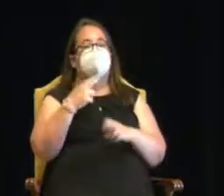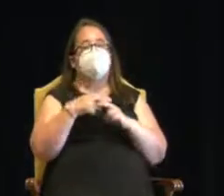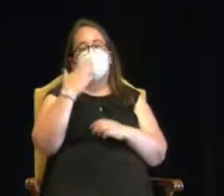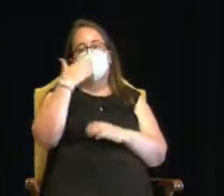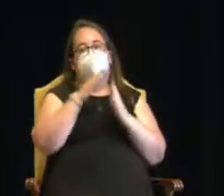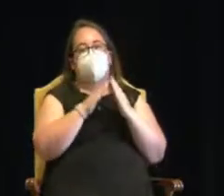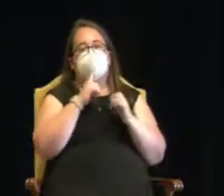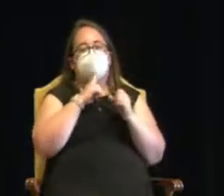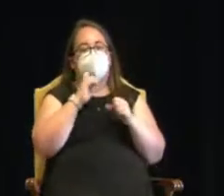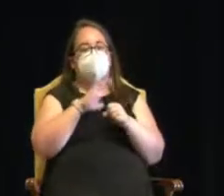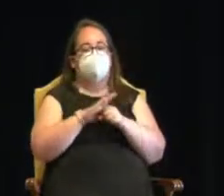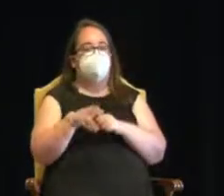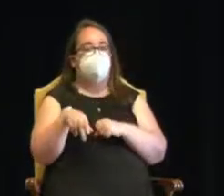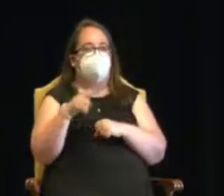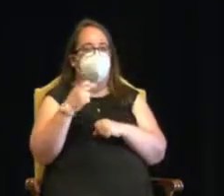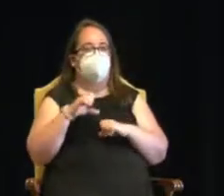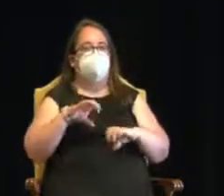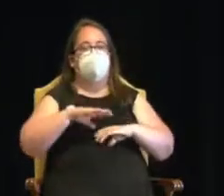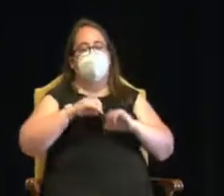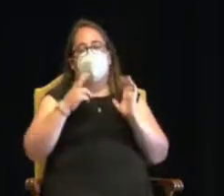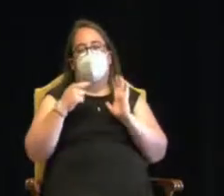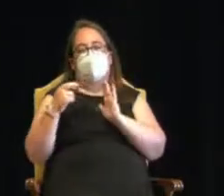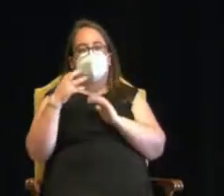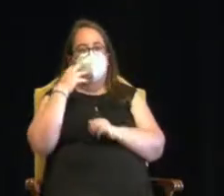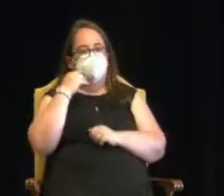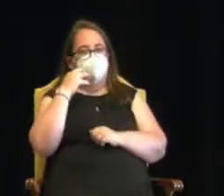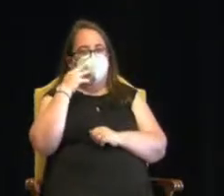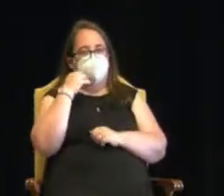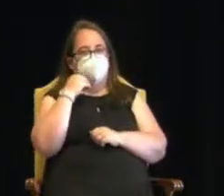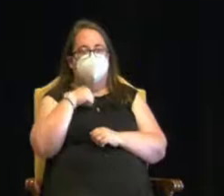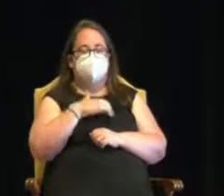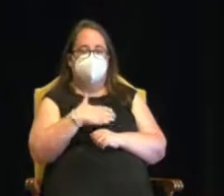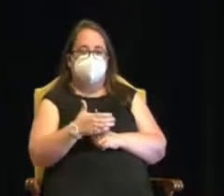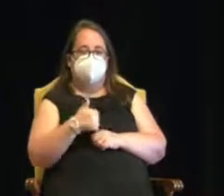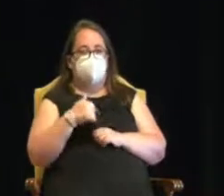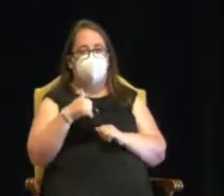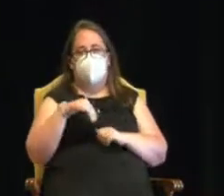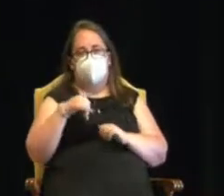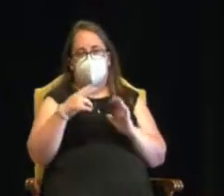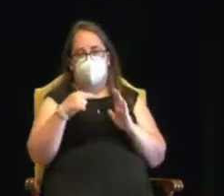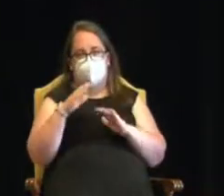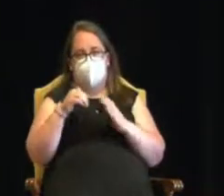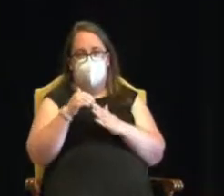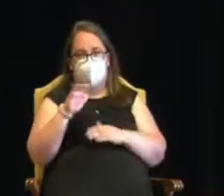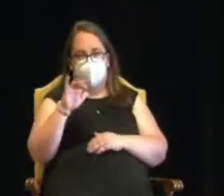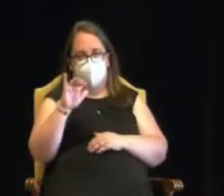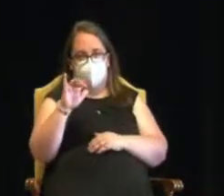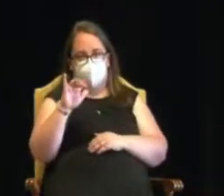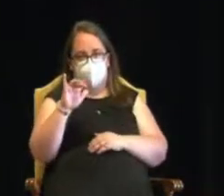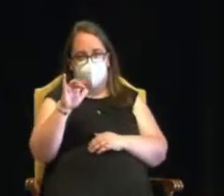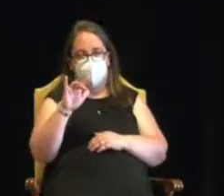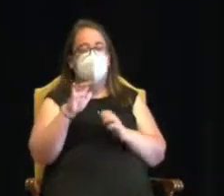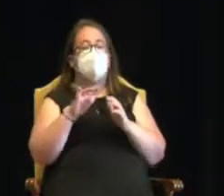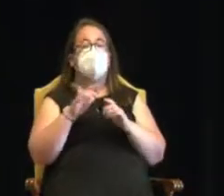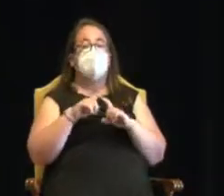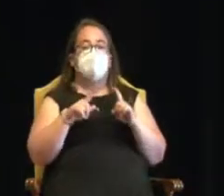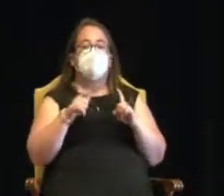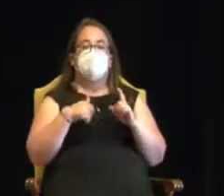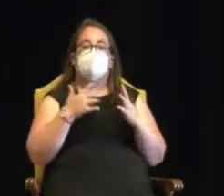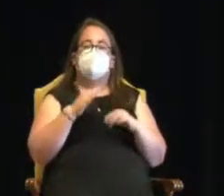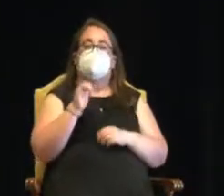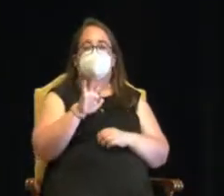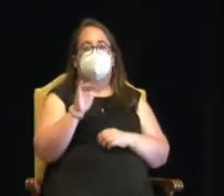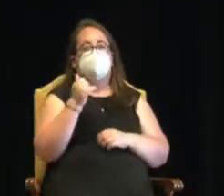is a guarantee of a highly satisfying reading experience. I confess I have not read all 25 of her published books, but I've gotten to 18